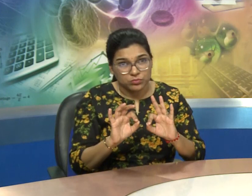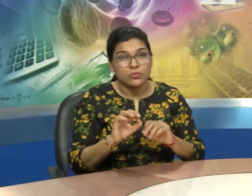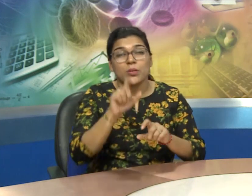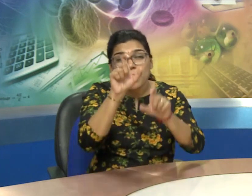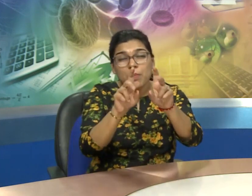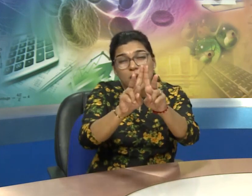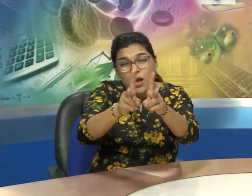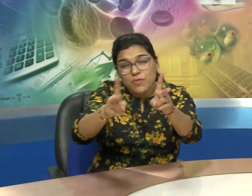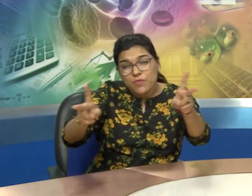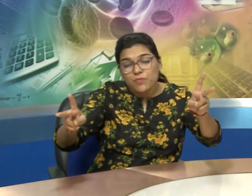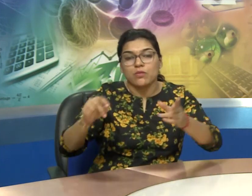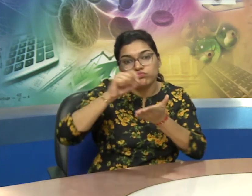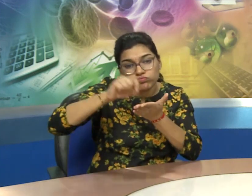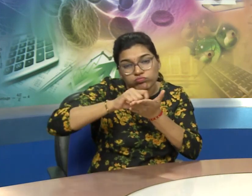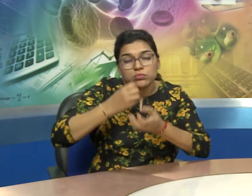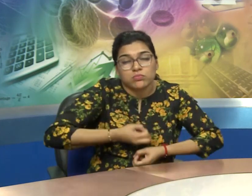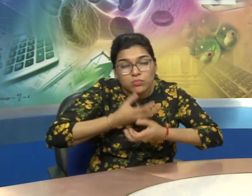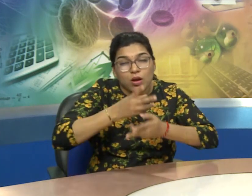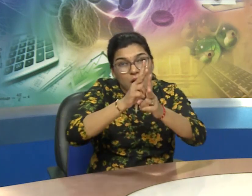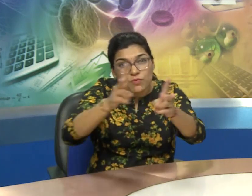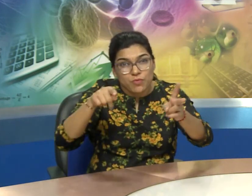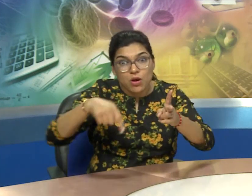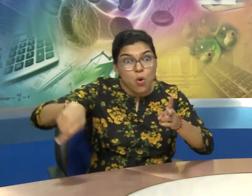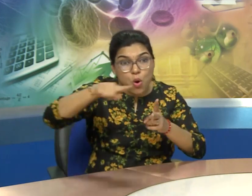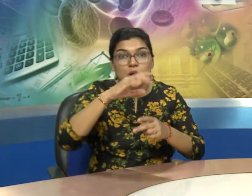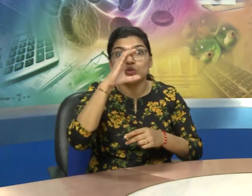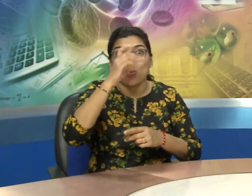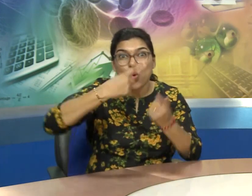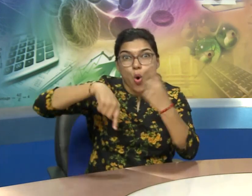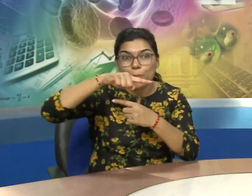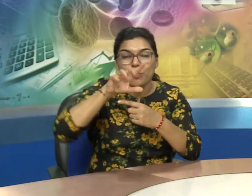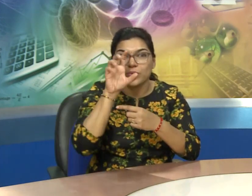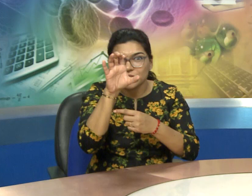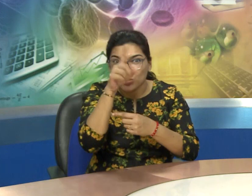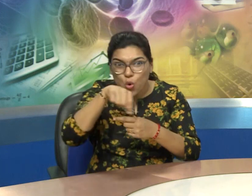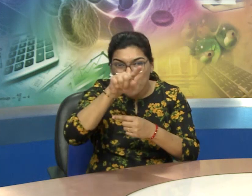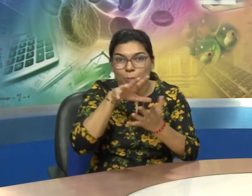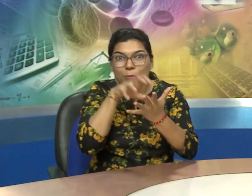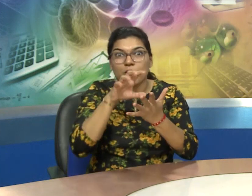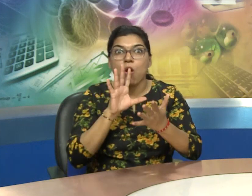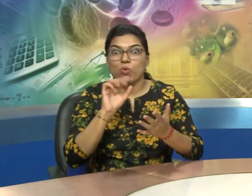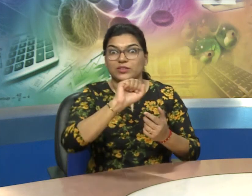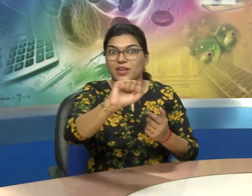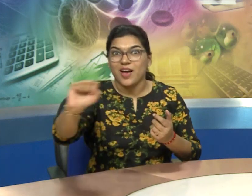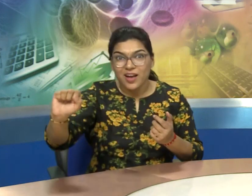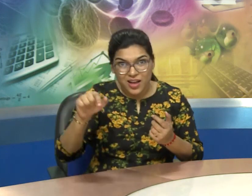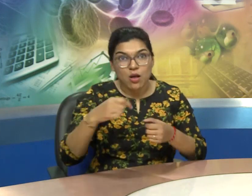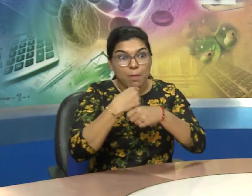A legal deposit normally has plenty clauses to enable the act to